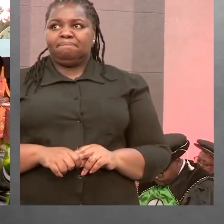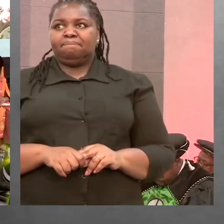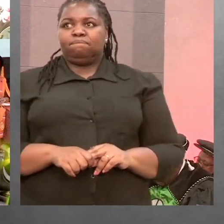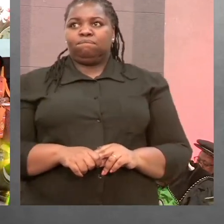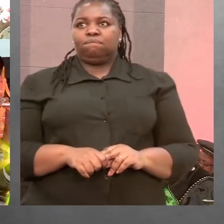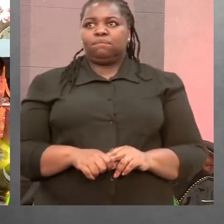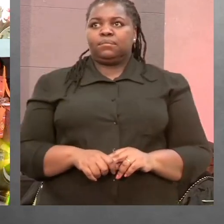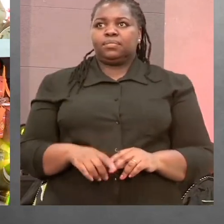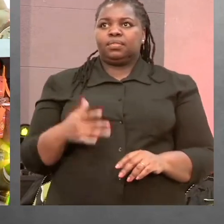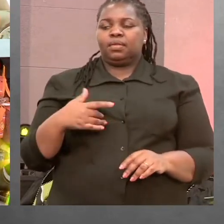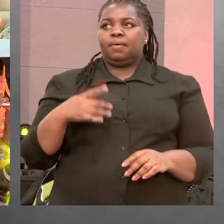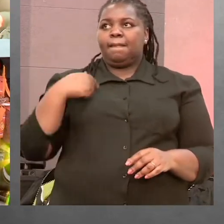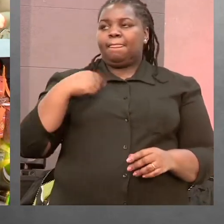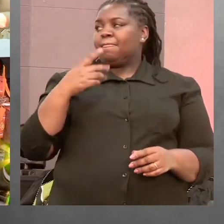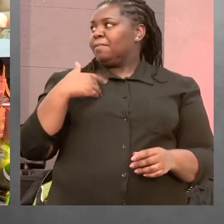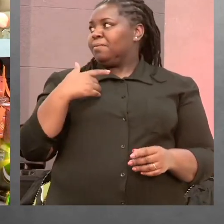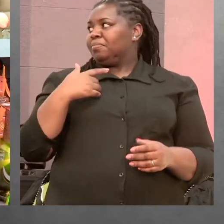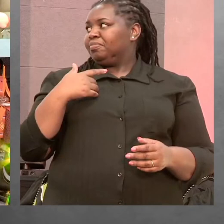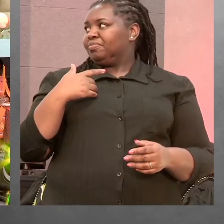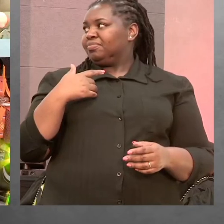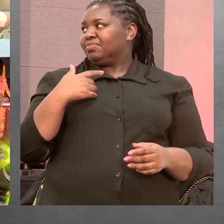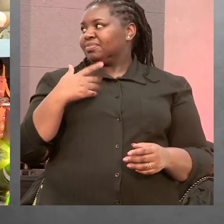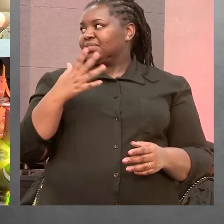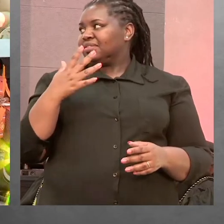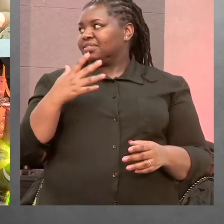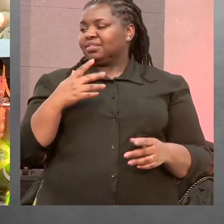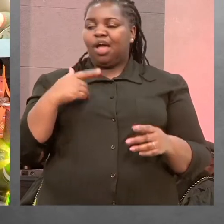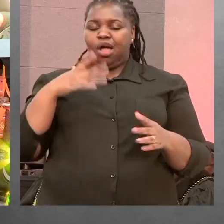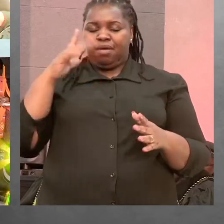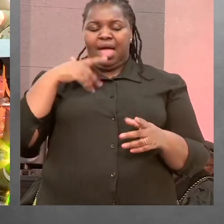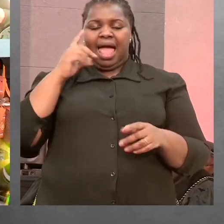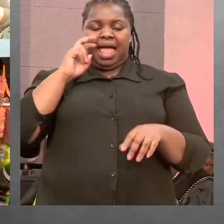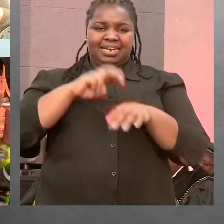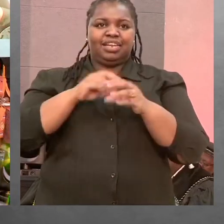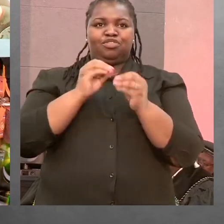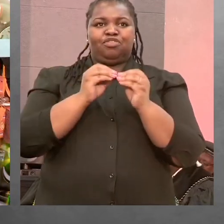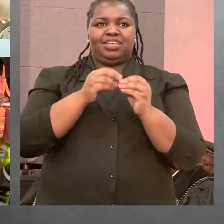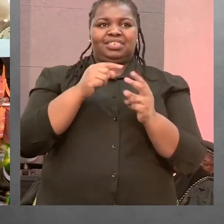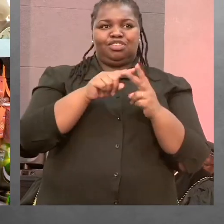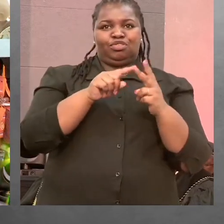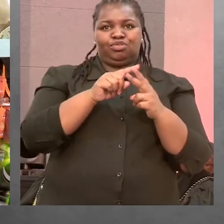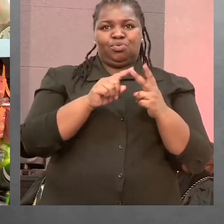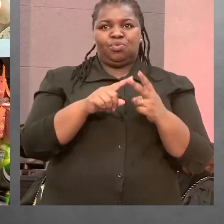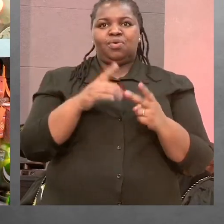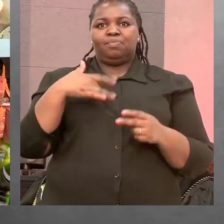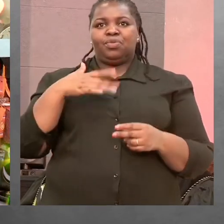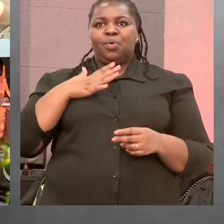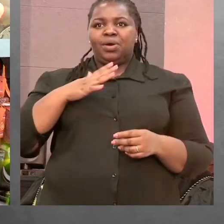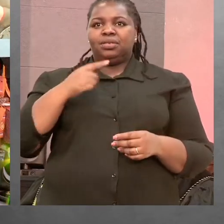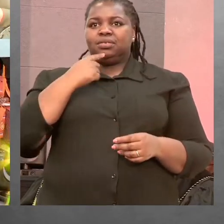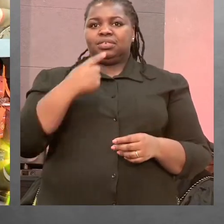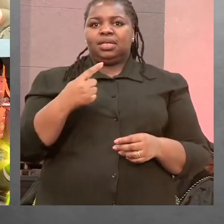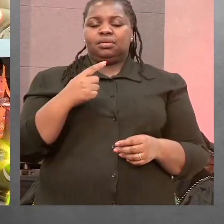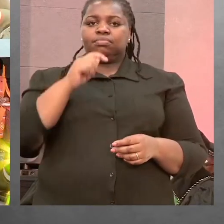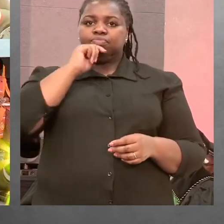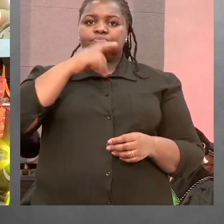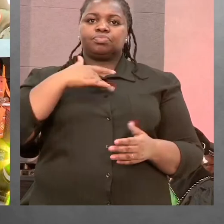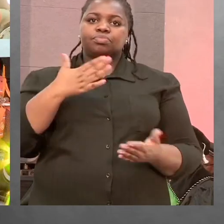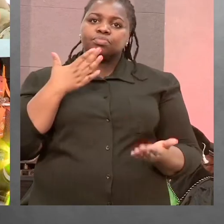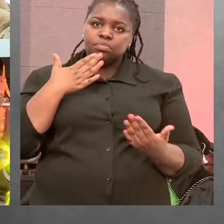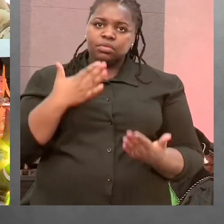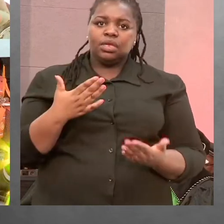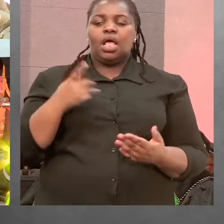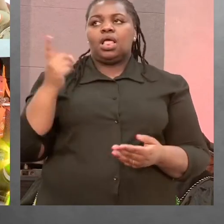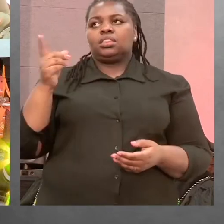So let me turn to my speech. I had to correct those few facts. We'd like to truly thank